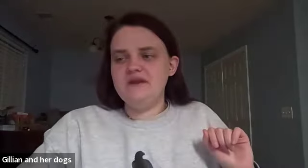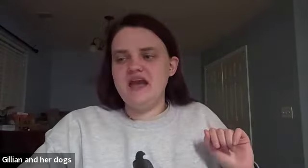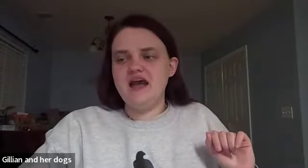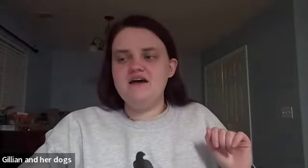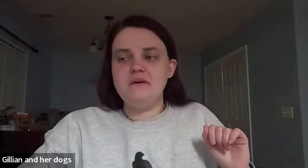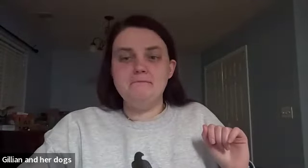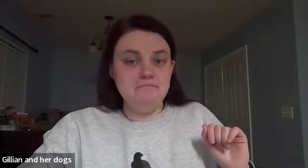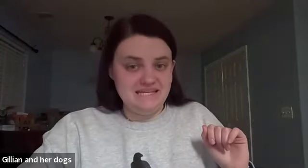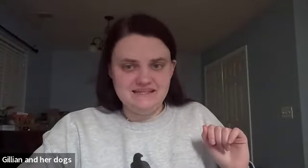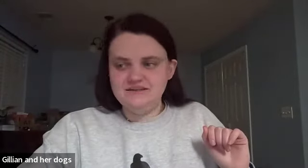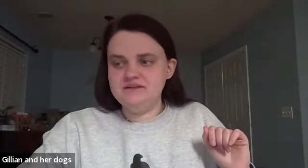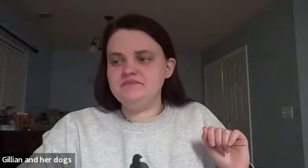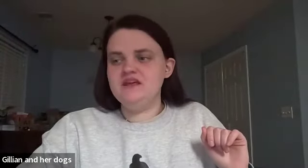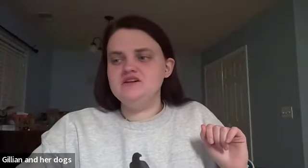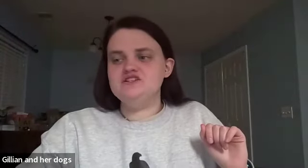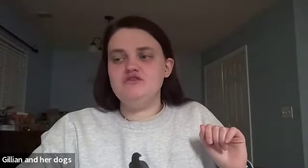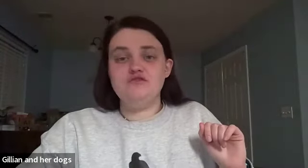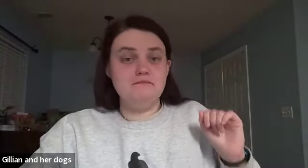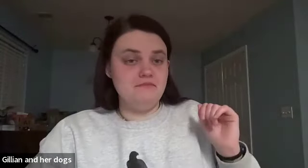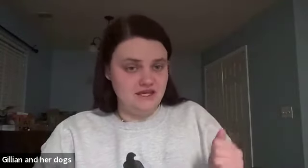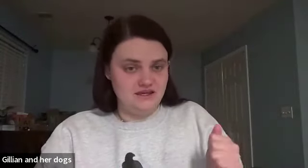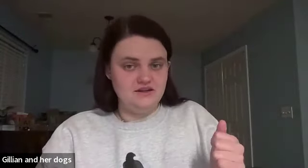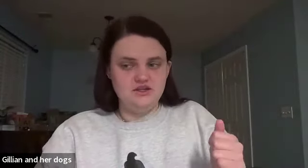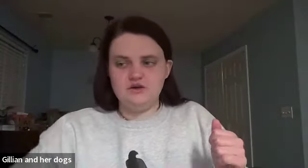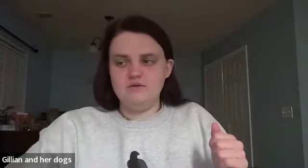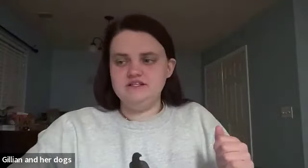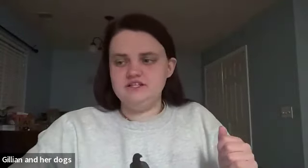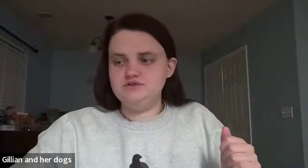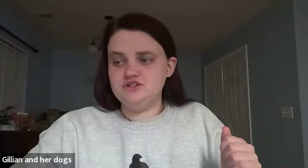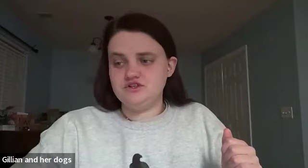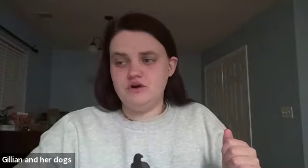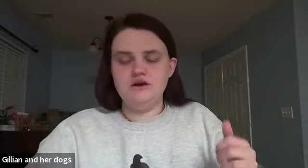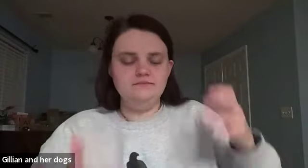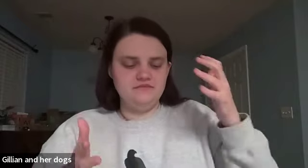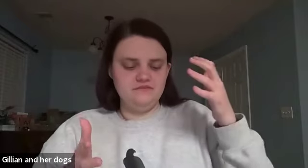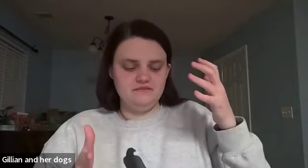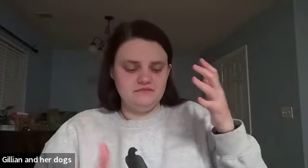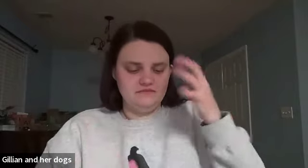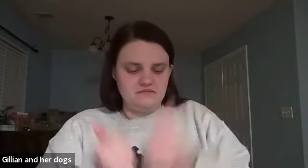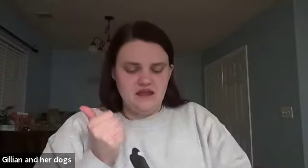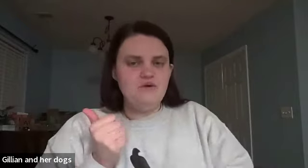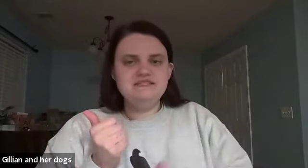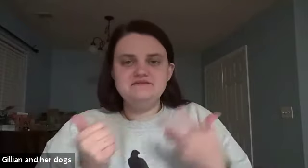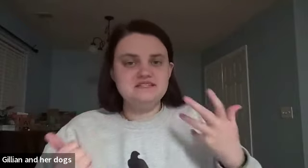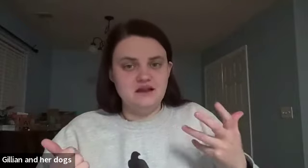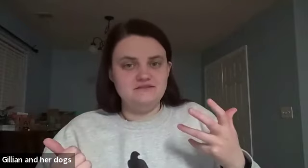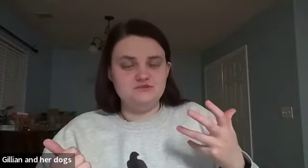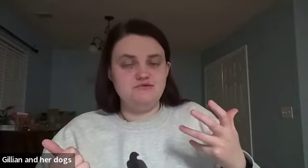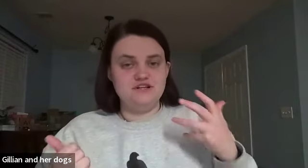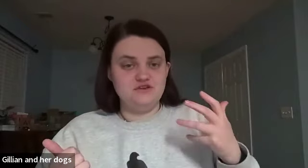Then we have mean. So for mean, you're going to start. I always have to sign it first before I